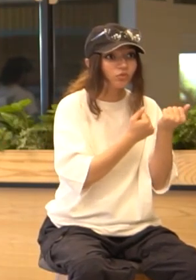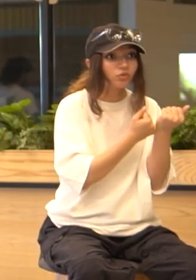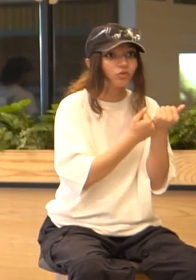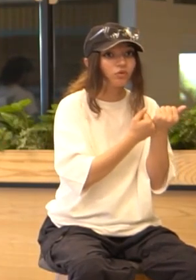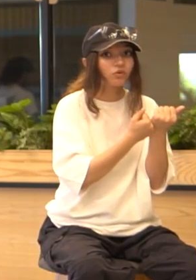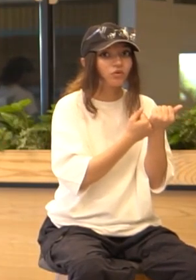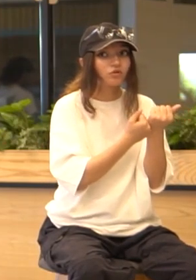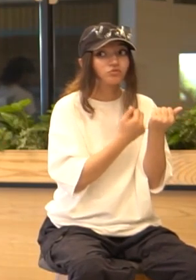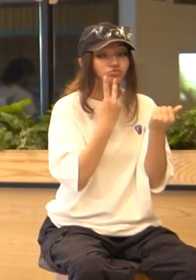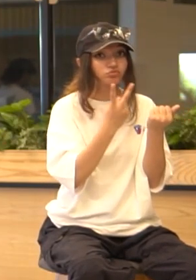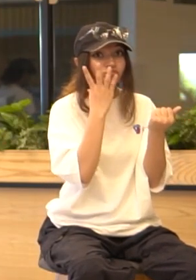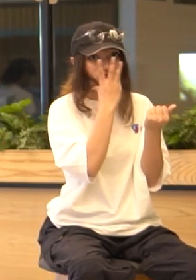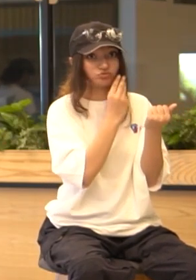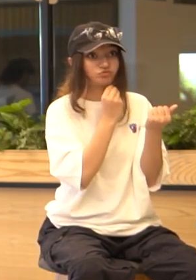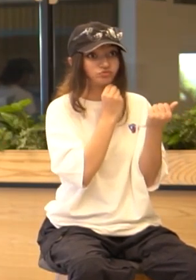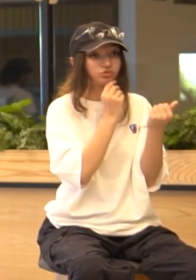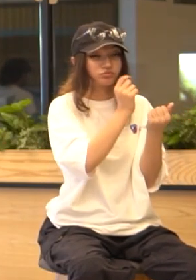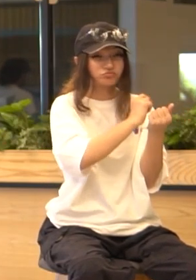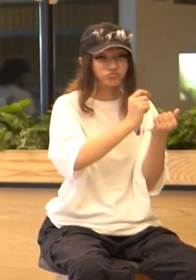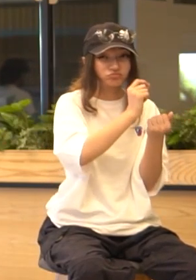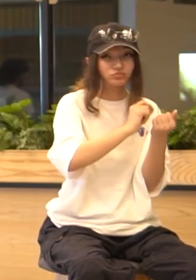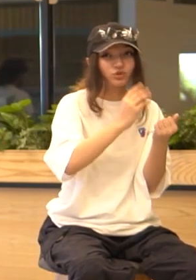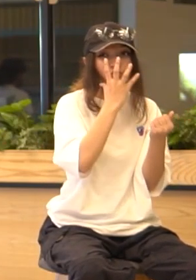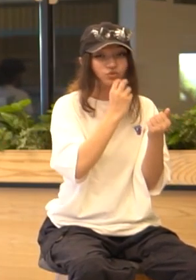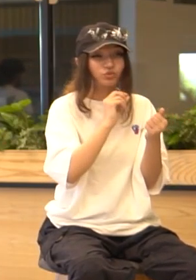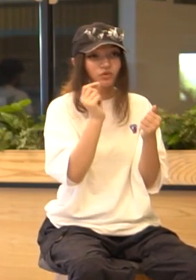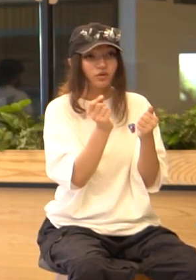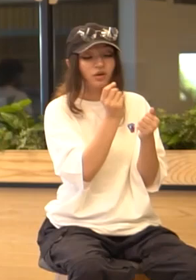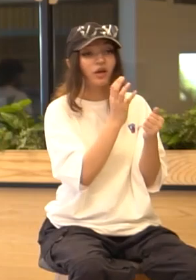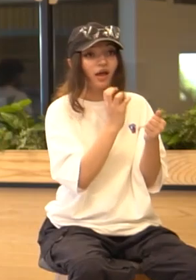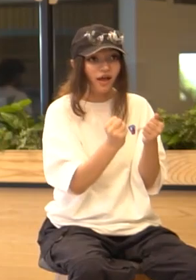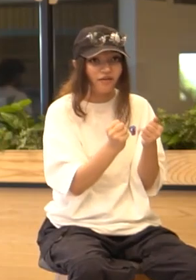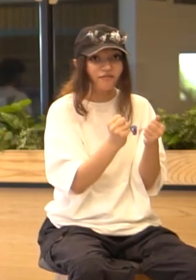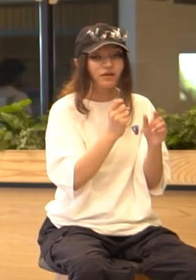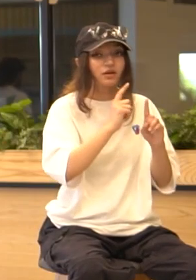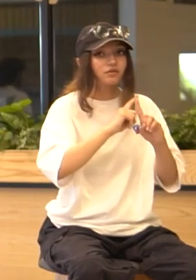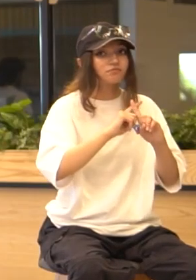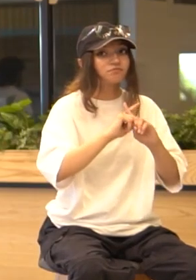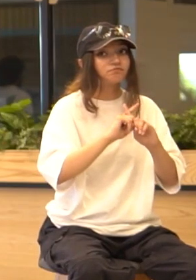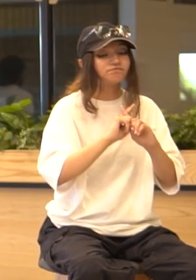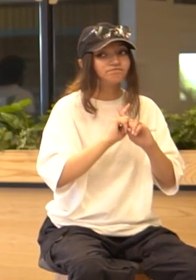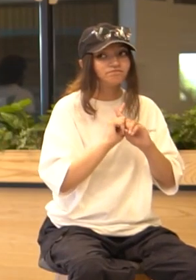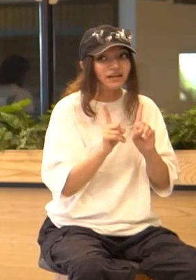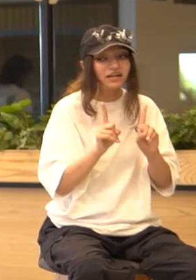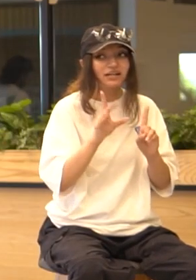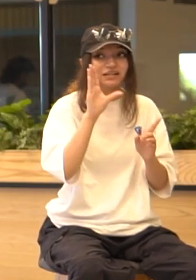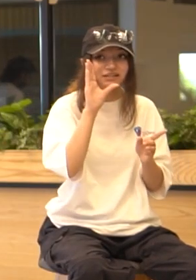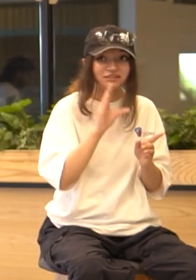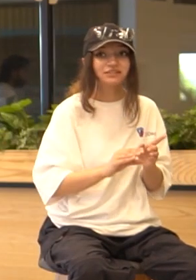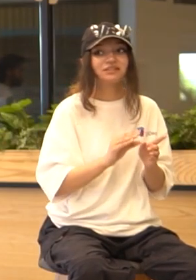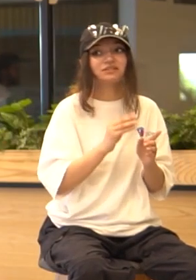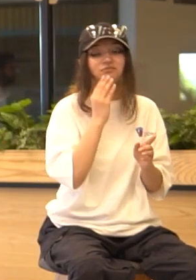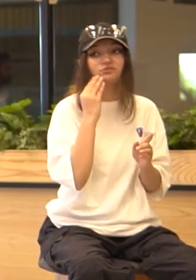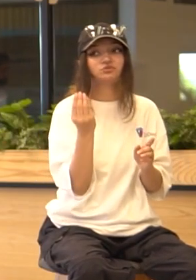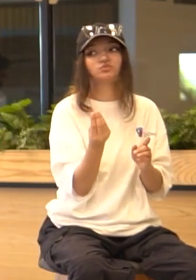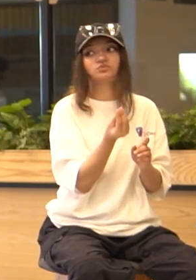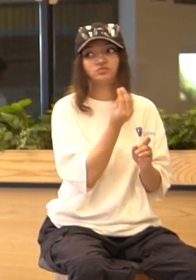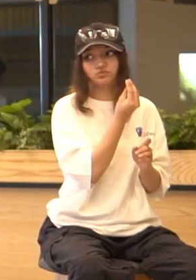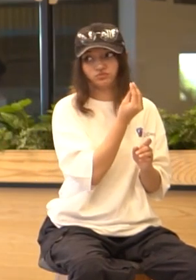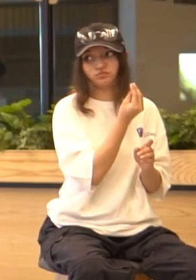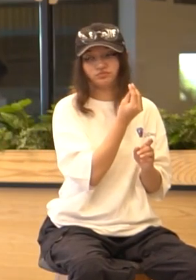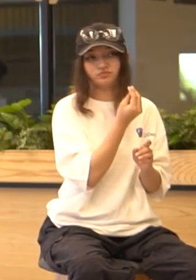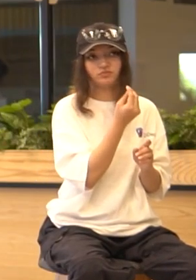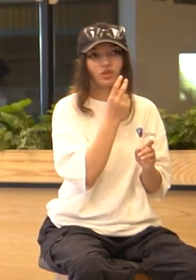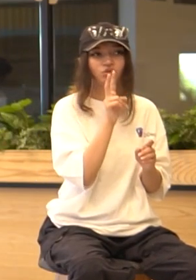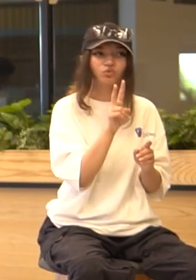fonts, really good ones. There were some really great Arabic fonts, but there were just not enough Urdu fonts. They were like just the basic two